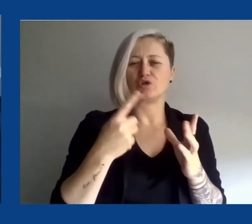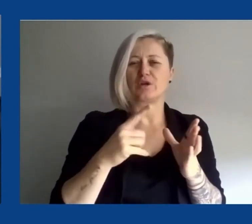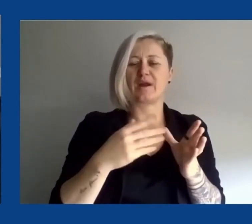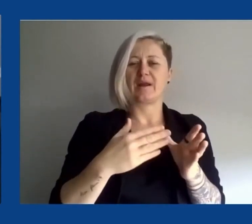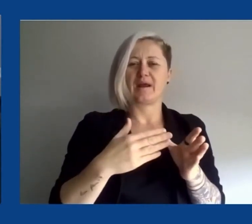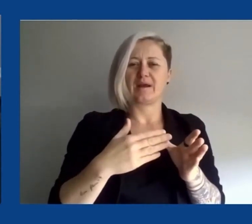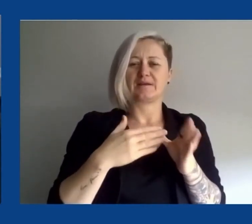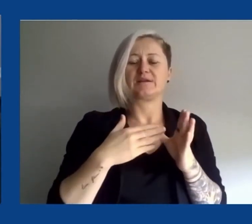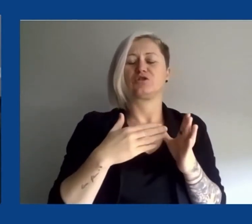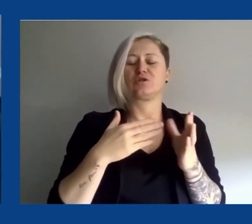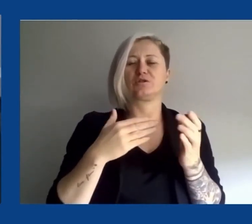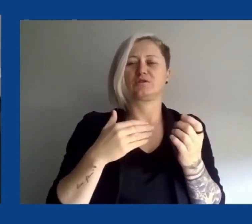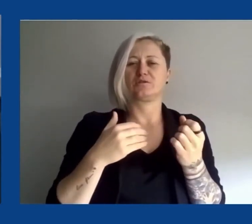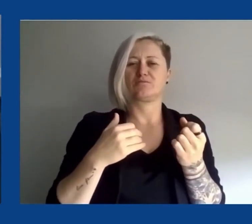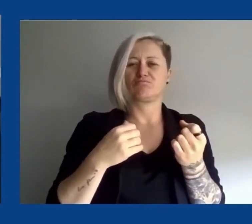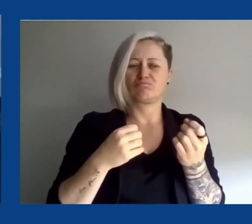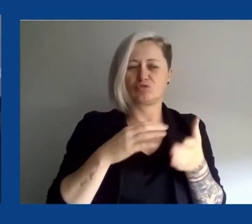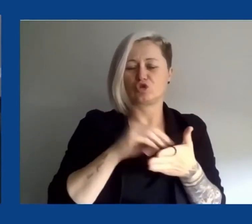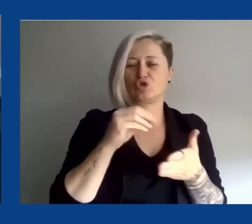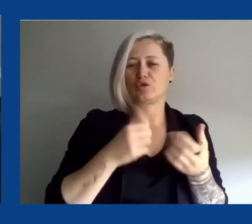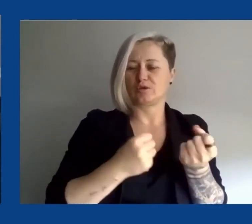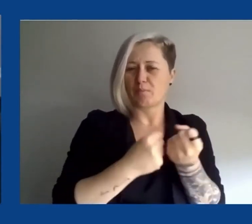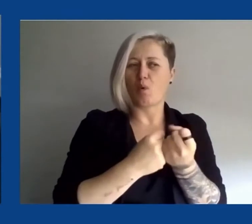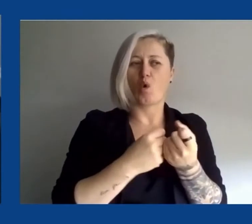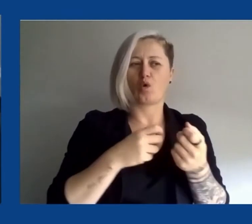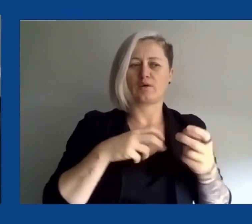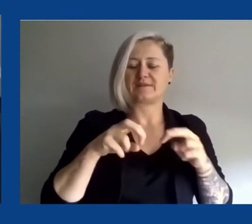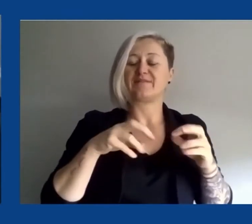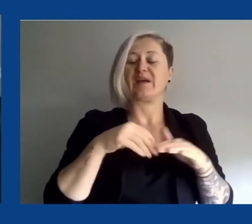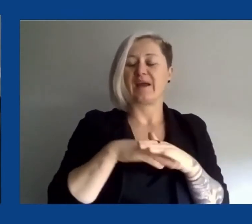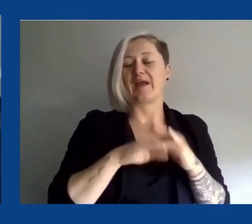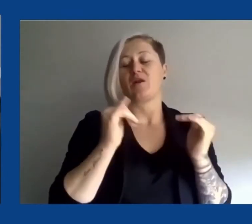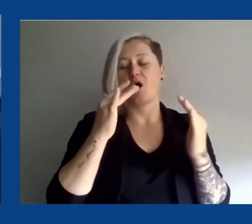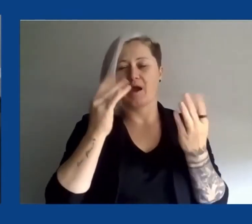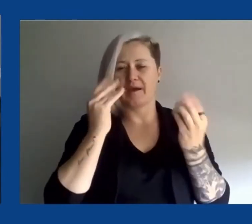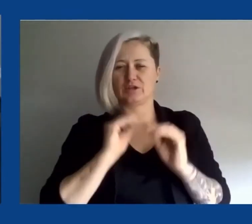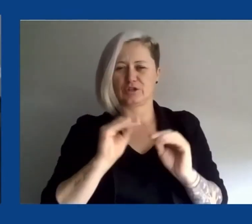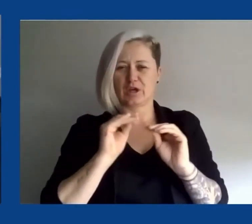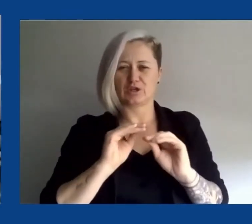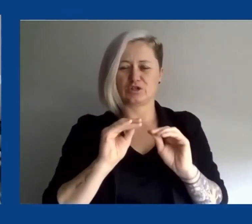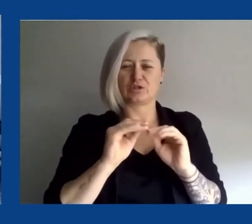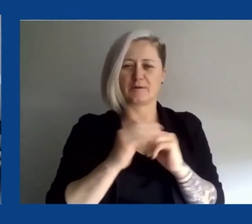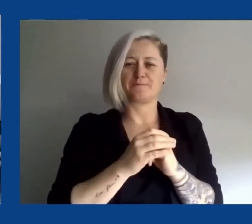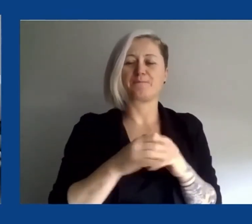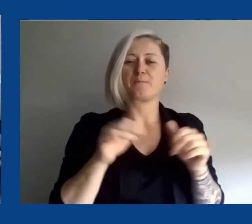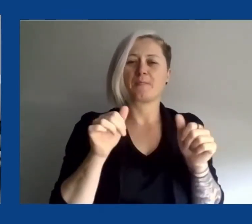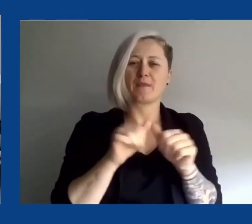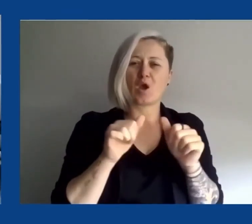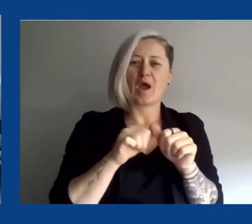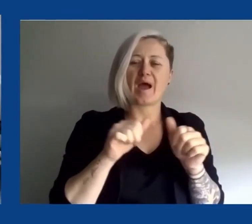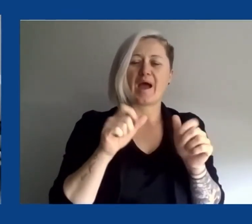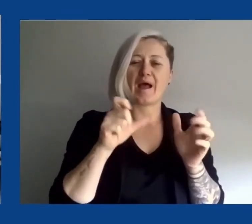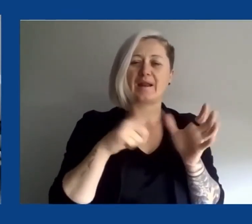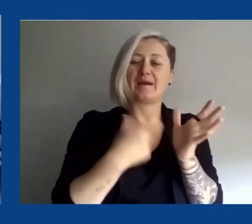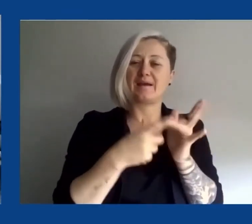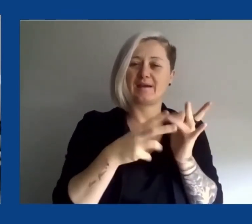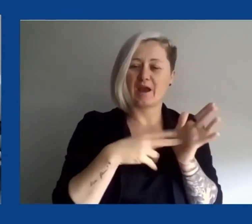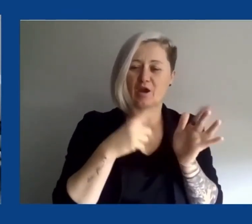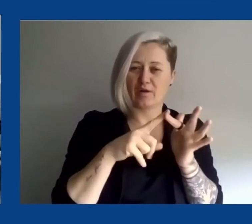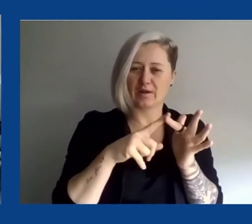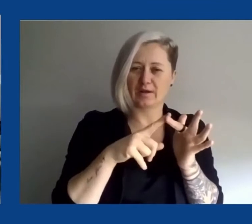support activities within higher education. So, Aunty Carolyn, you describe